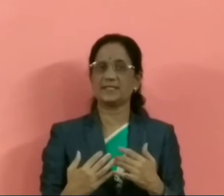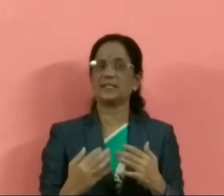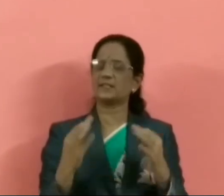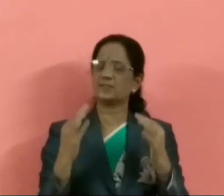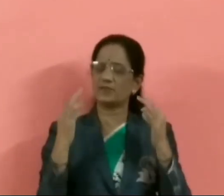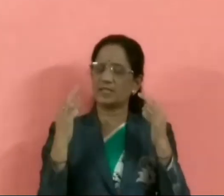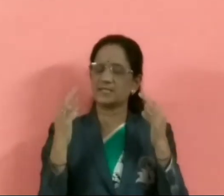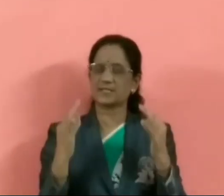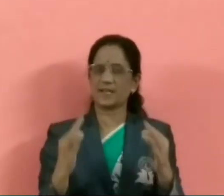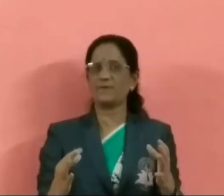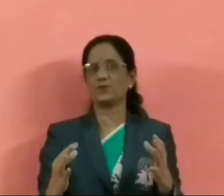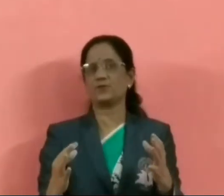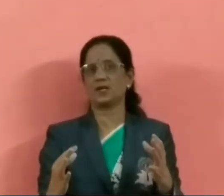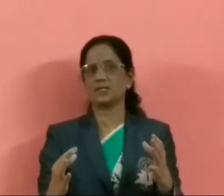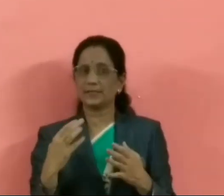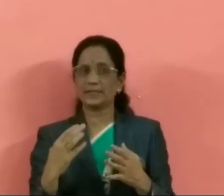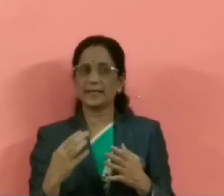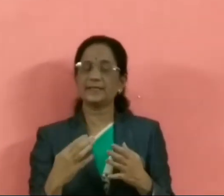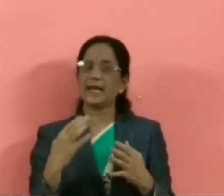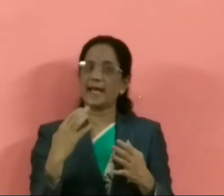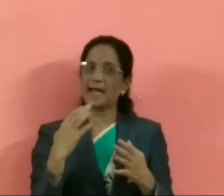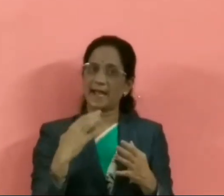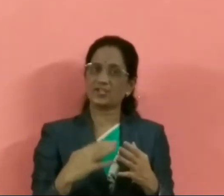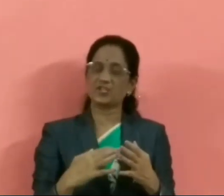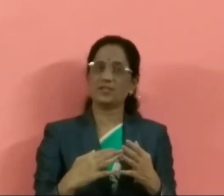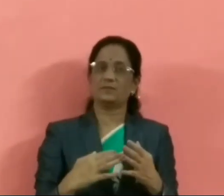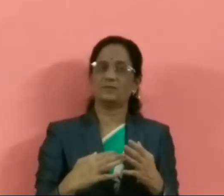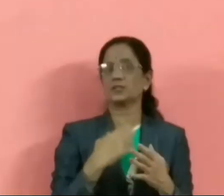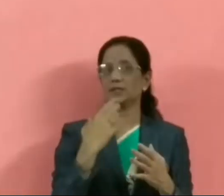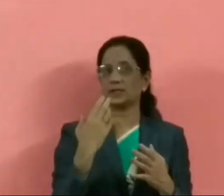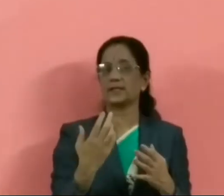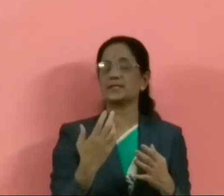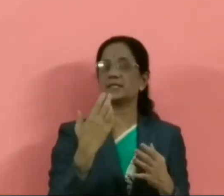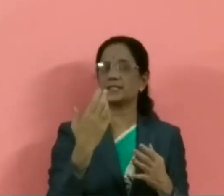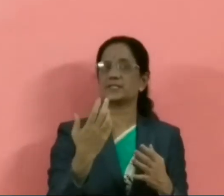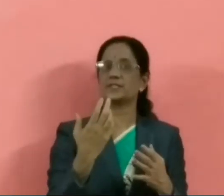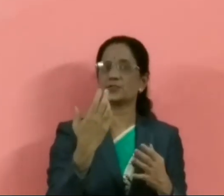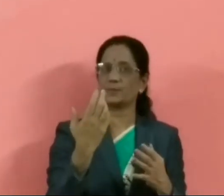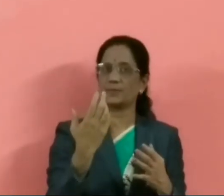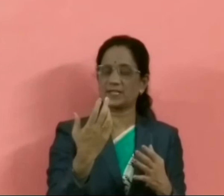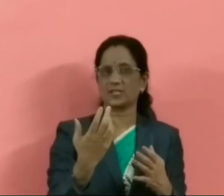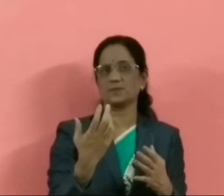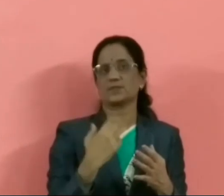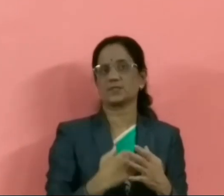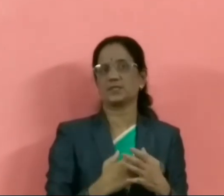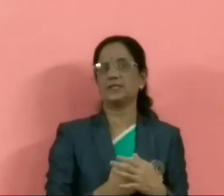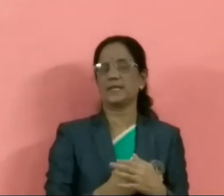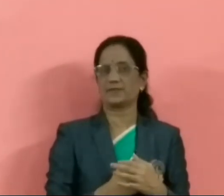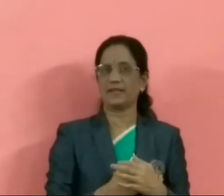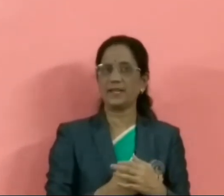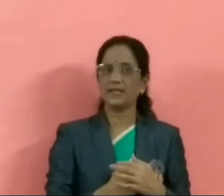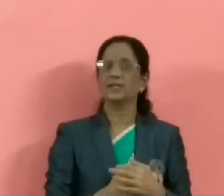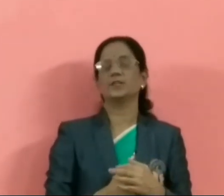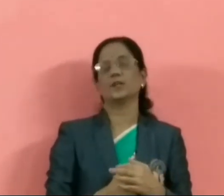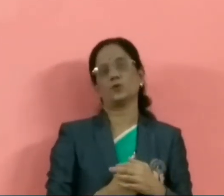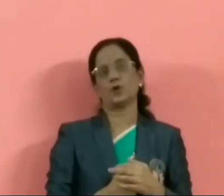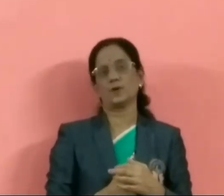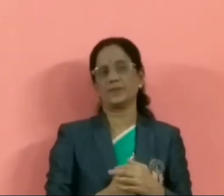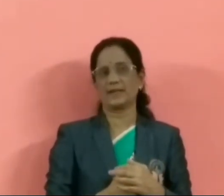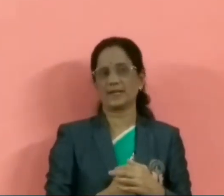is very safe to us take the action against the disease of the germs. In that way, the role of the vaccine